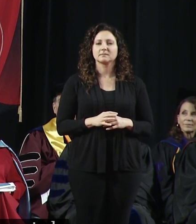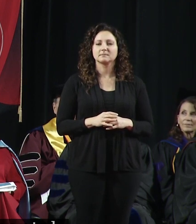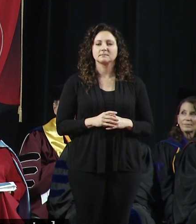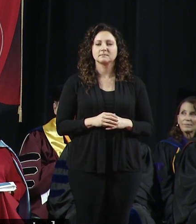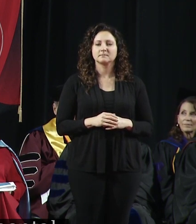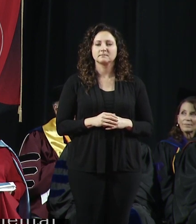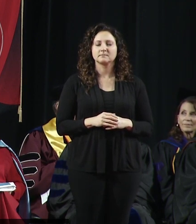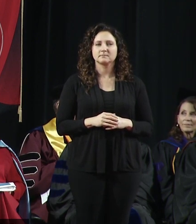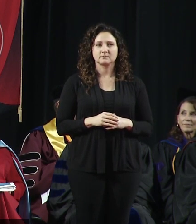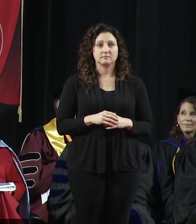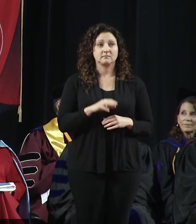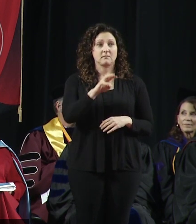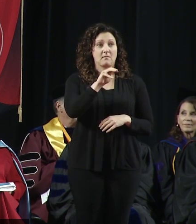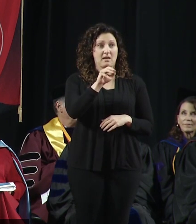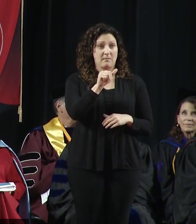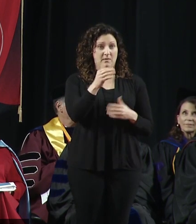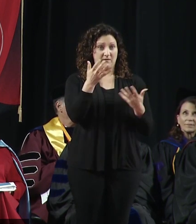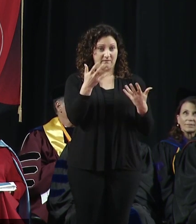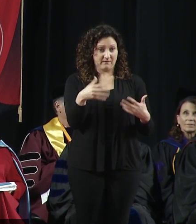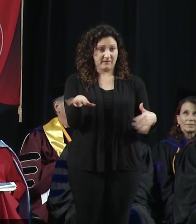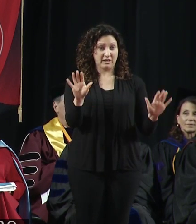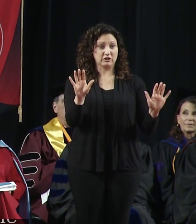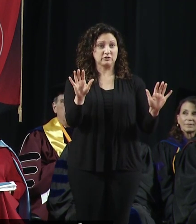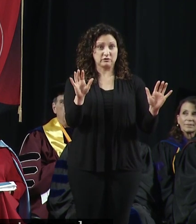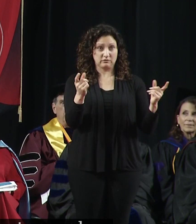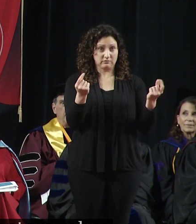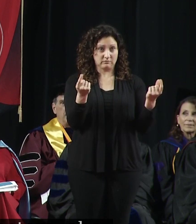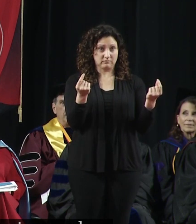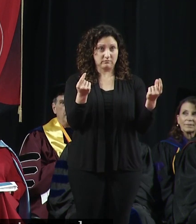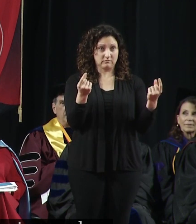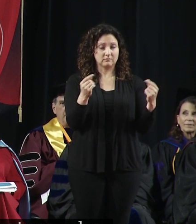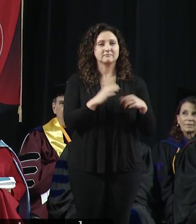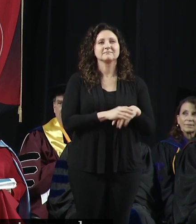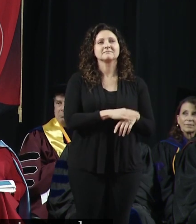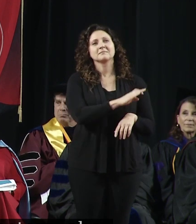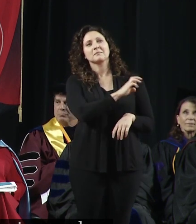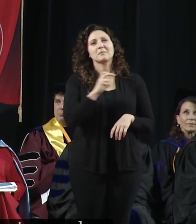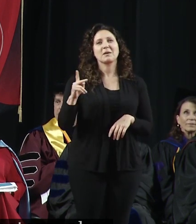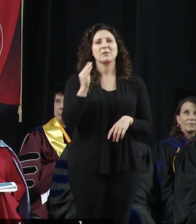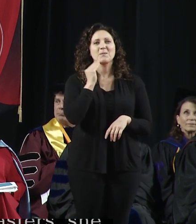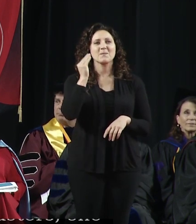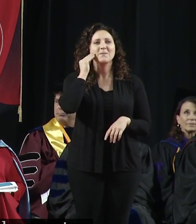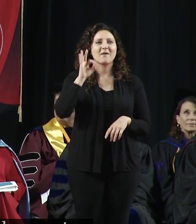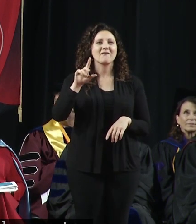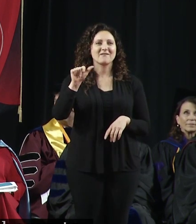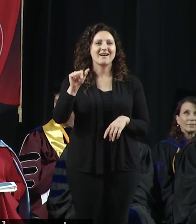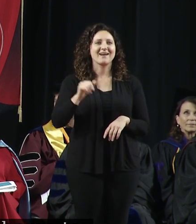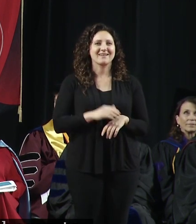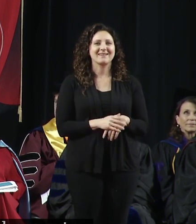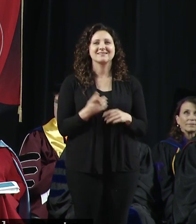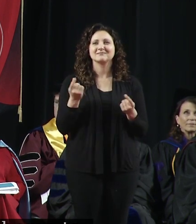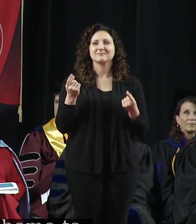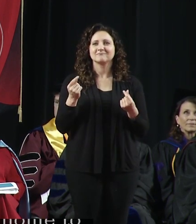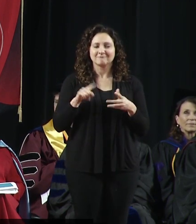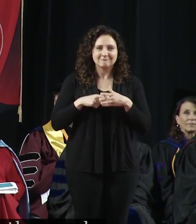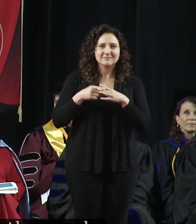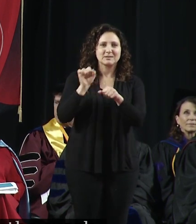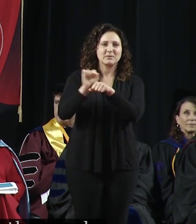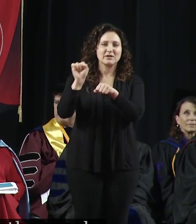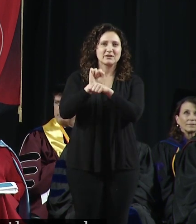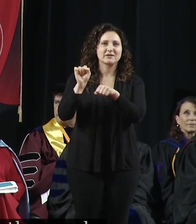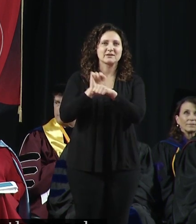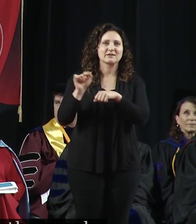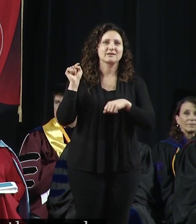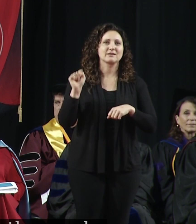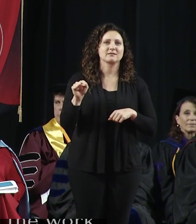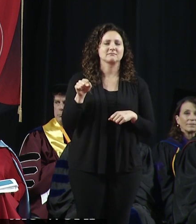After the completion of her master's, she plans on going back home to Florida and entering the workforce. She